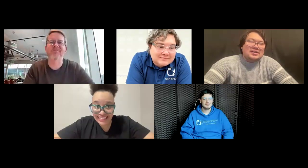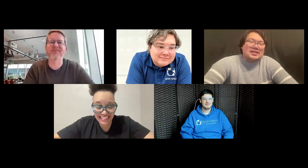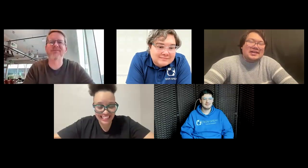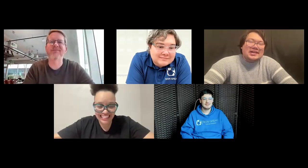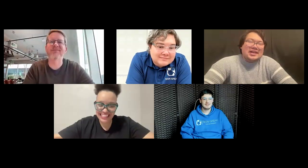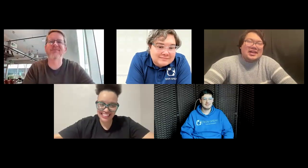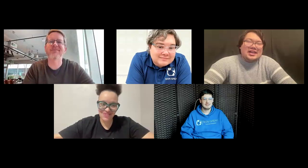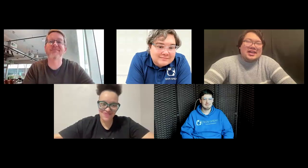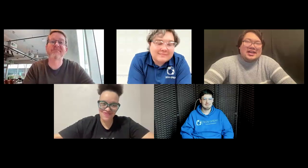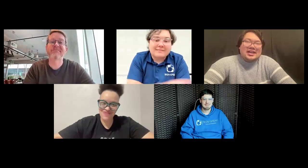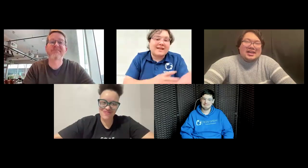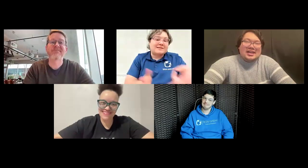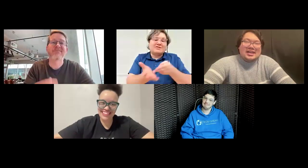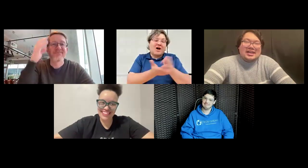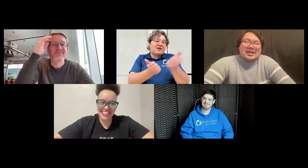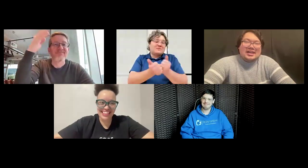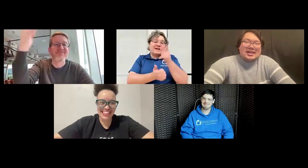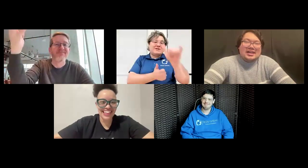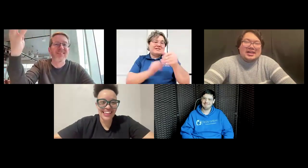how many hours would you think?